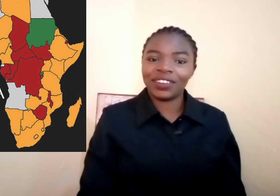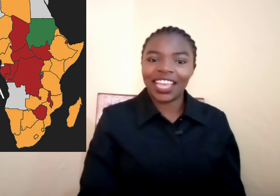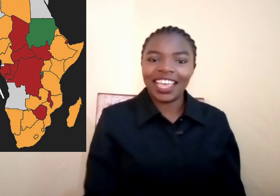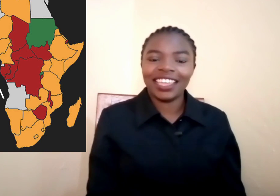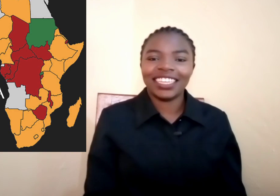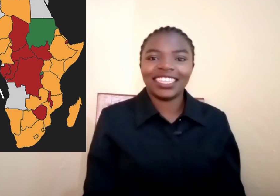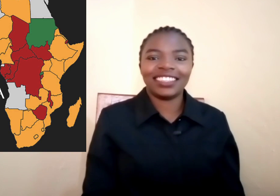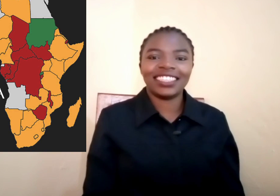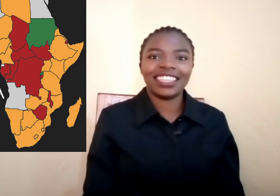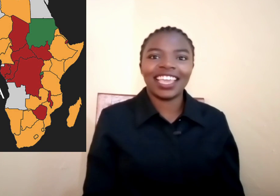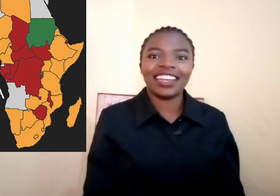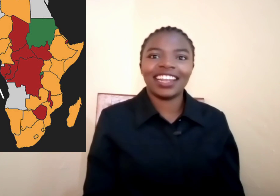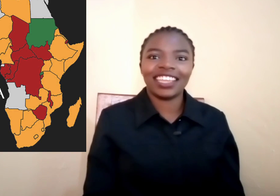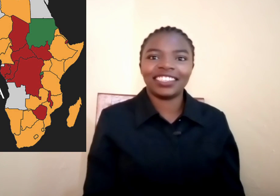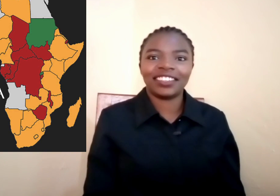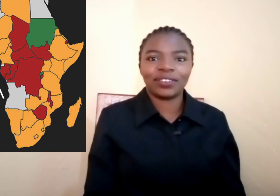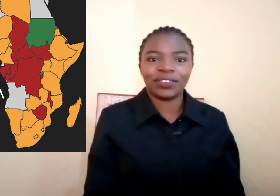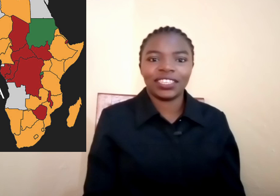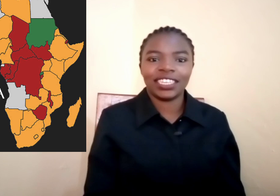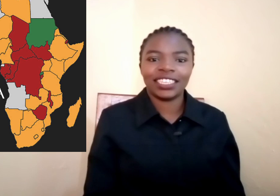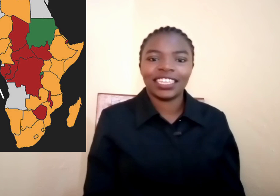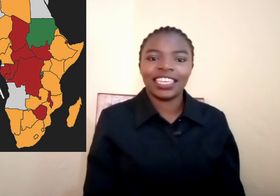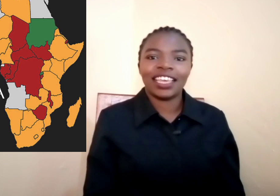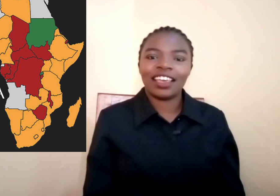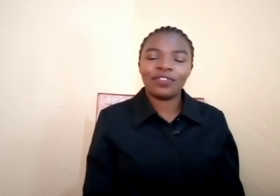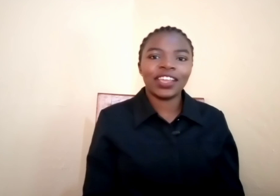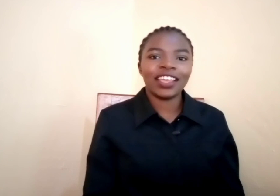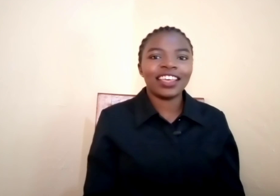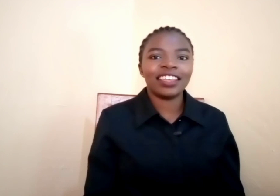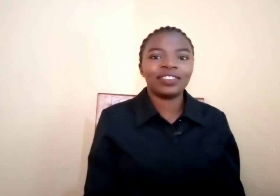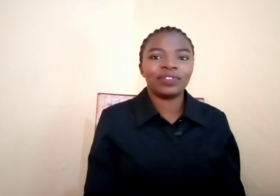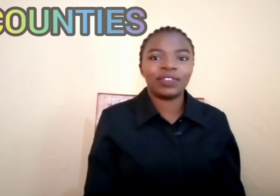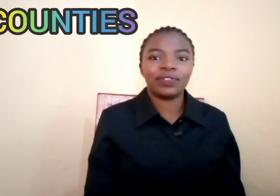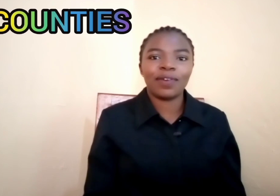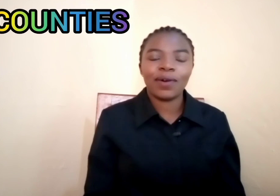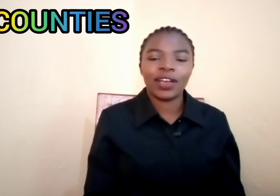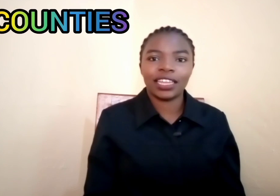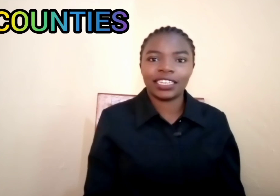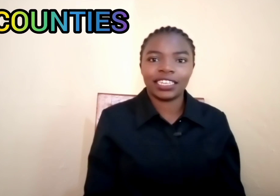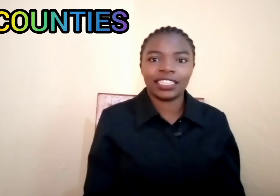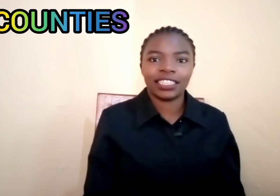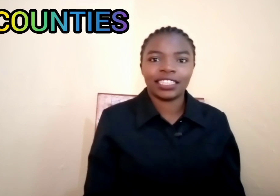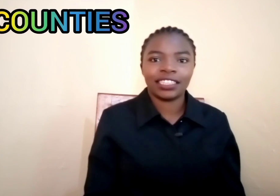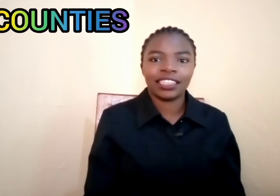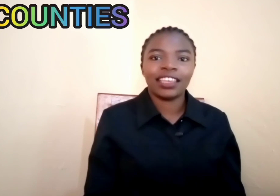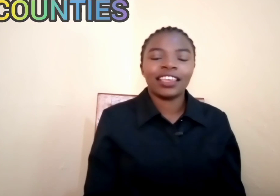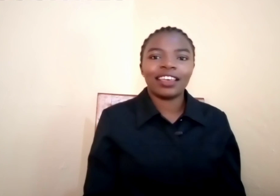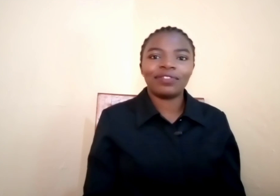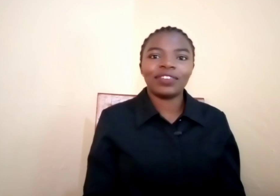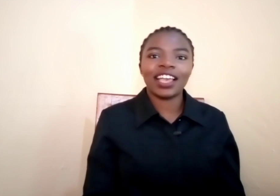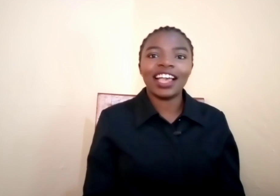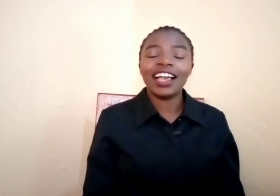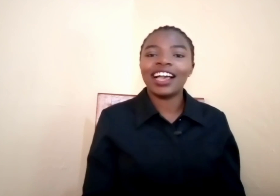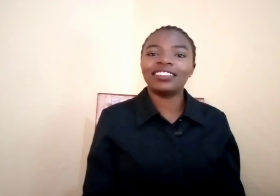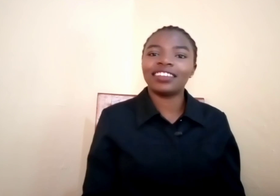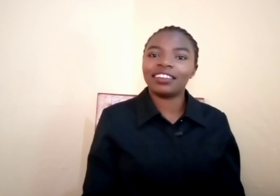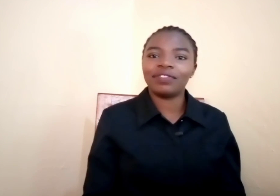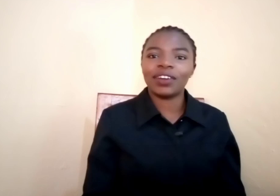Africa is the second largest continent. Africa has 54 countries. Africa has a river